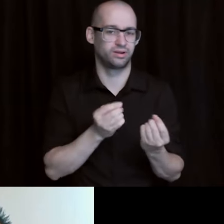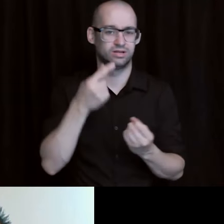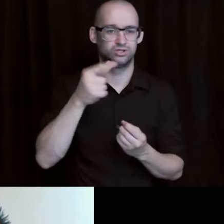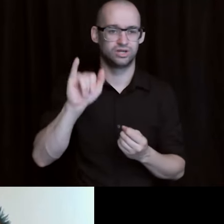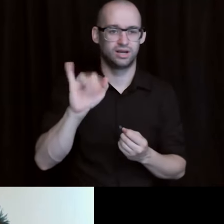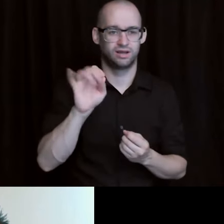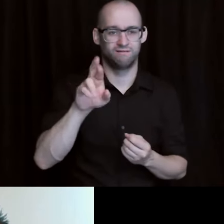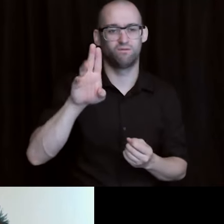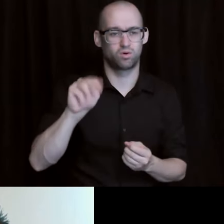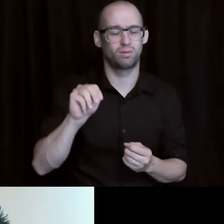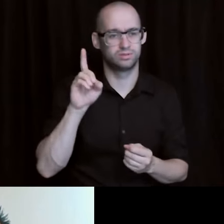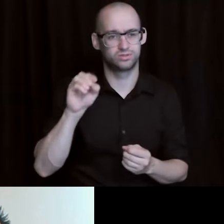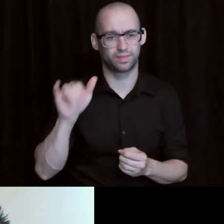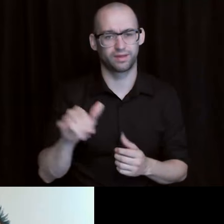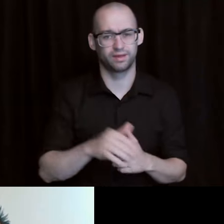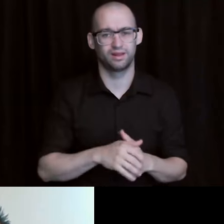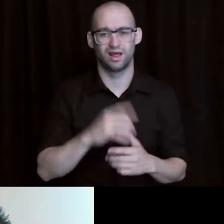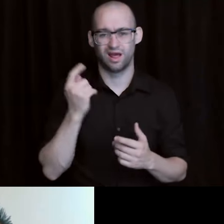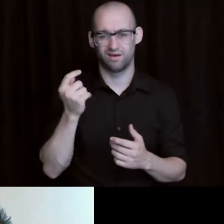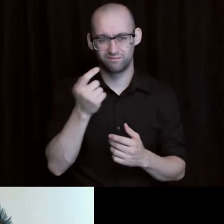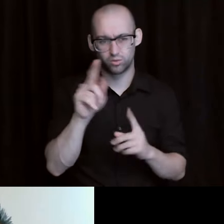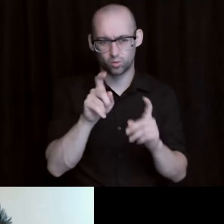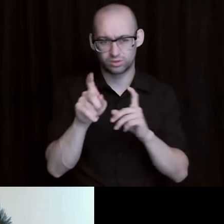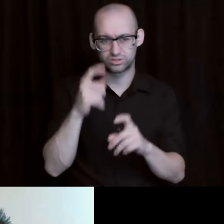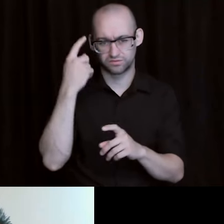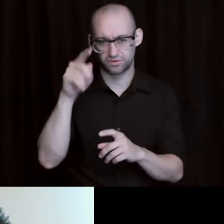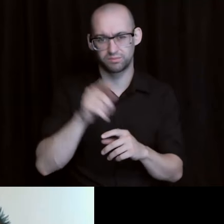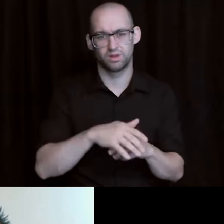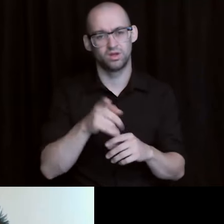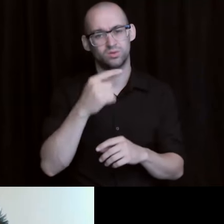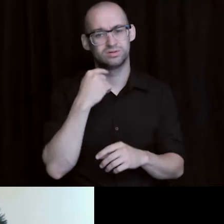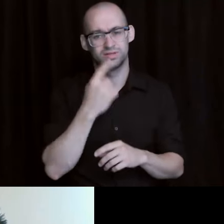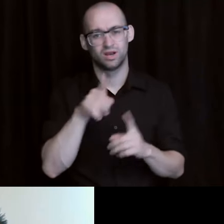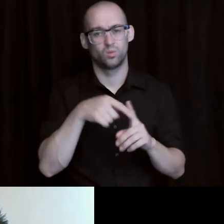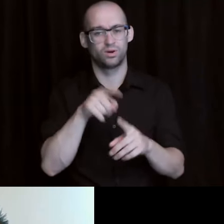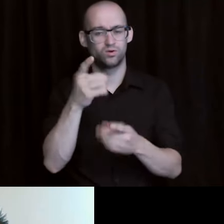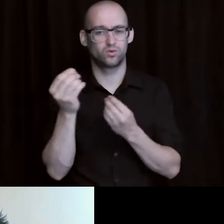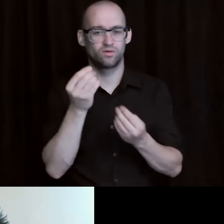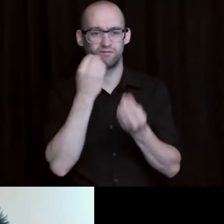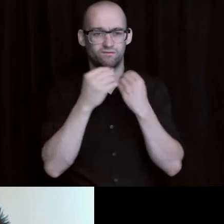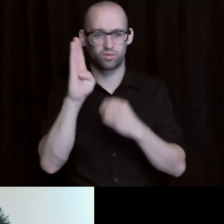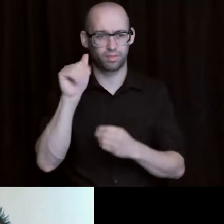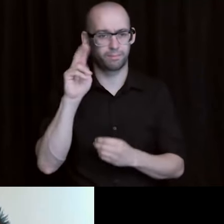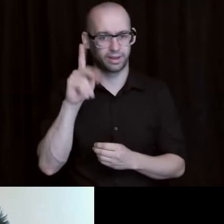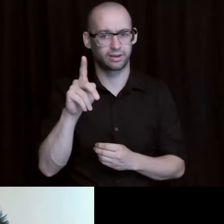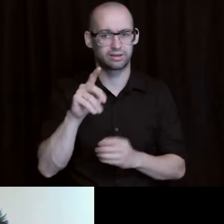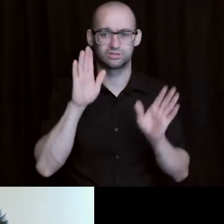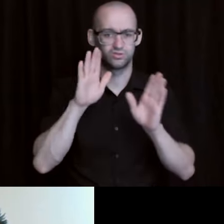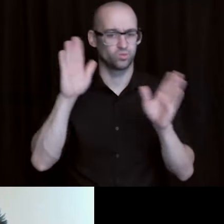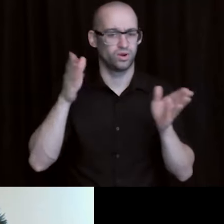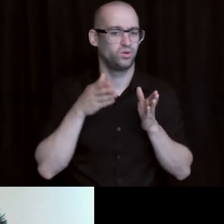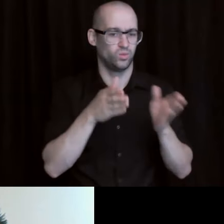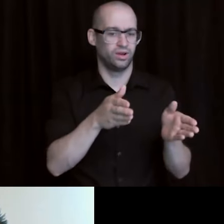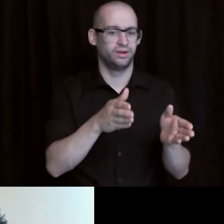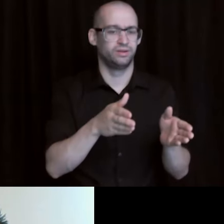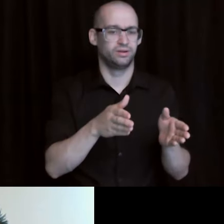was doing. So I did have a couple follow-up questions. So you had mentioned when you do the food bank, which is just a fantastic way